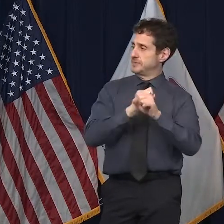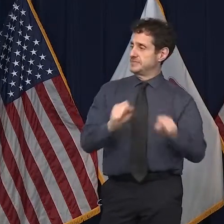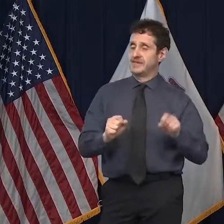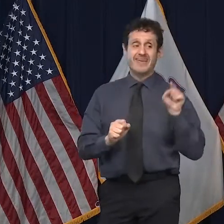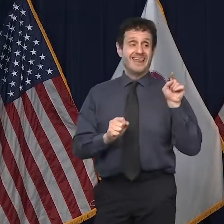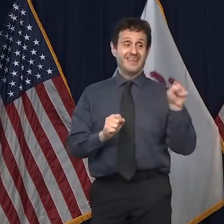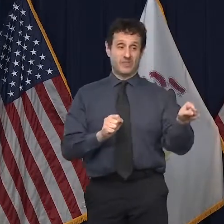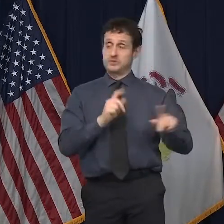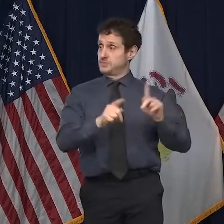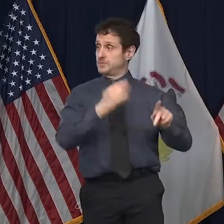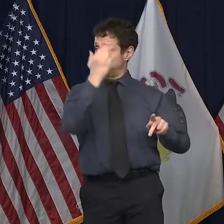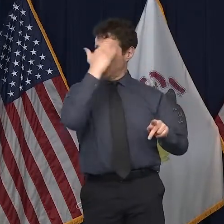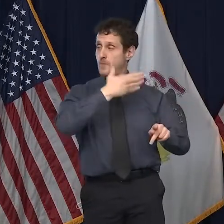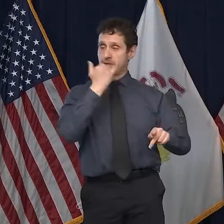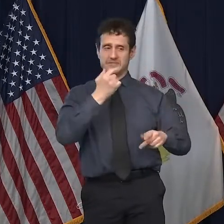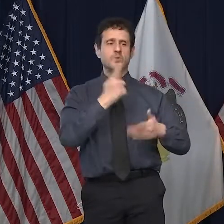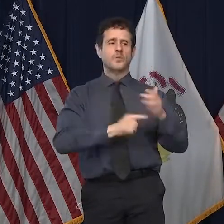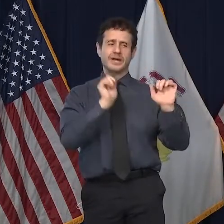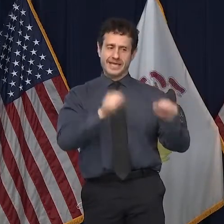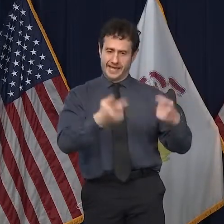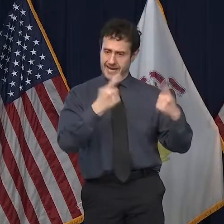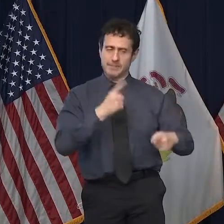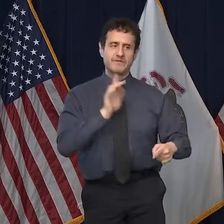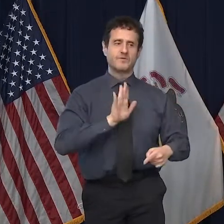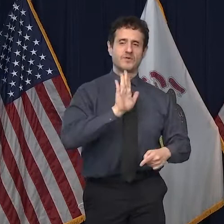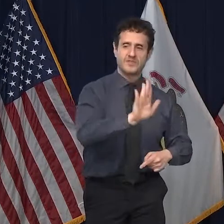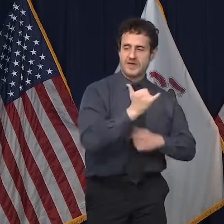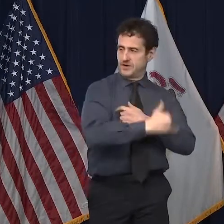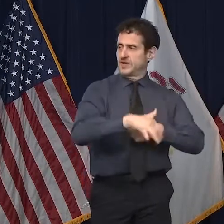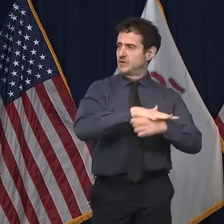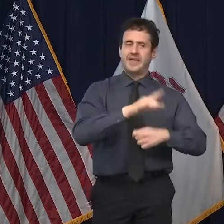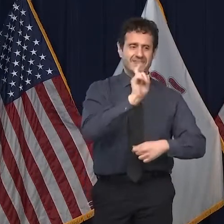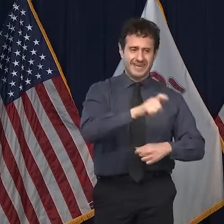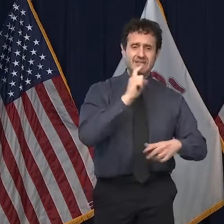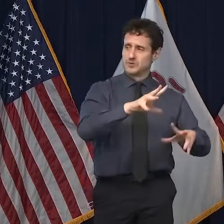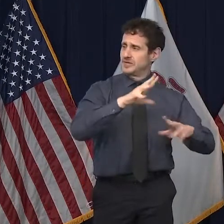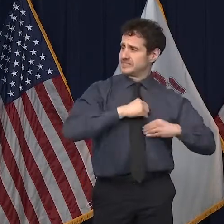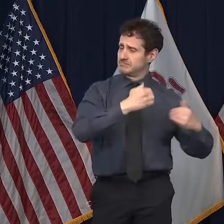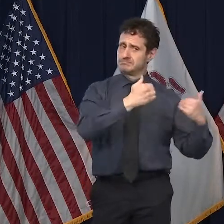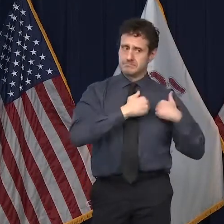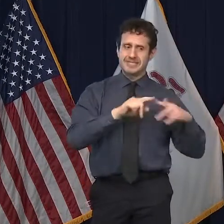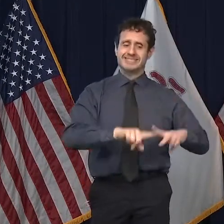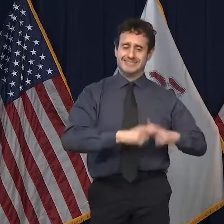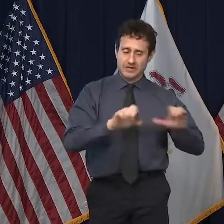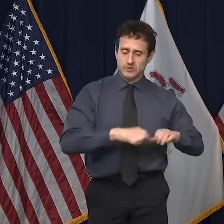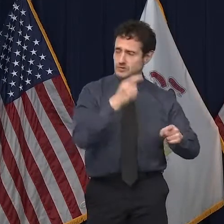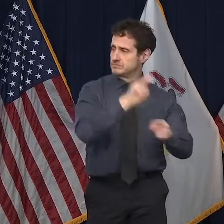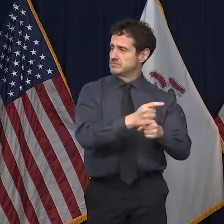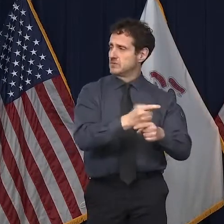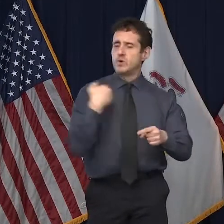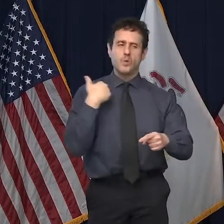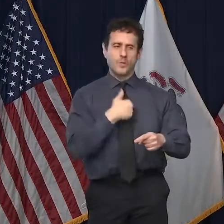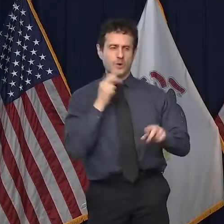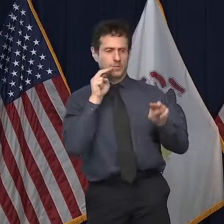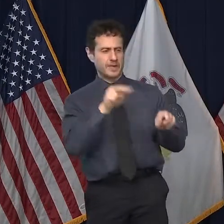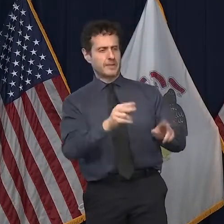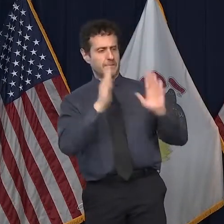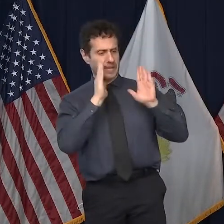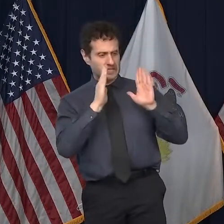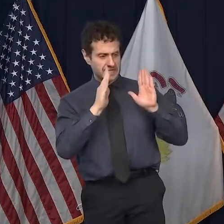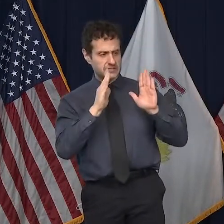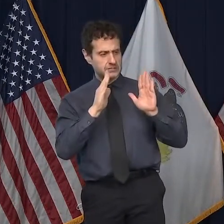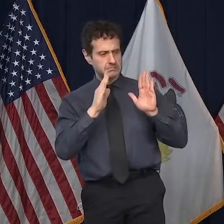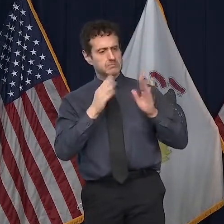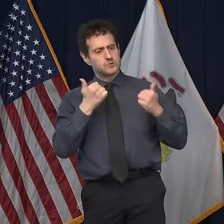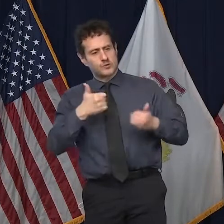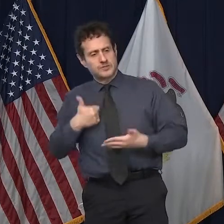better what needs to be done, what can be done, and they need to start. We are going to obviously be paying attention and see what we can do, but